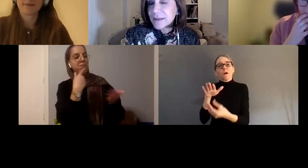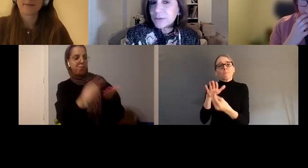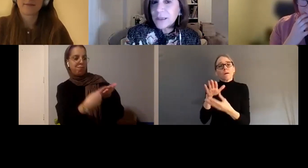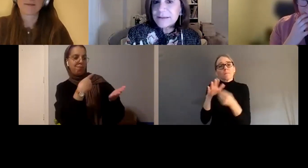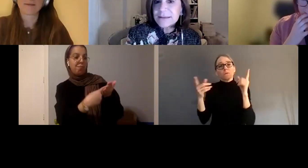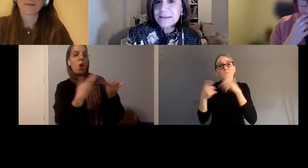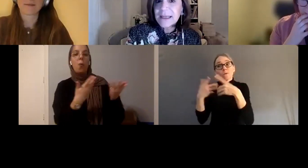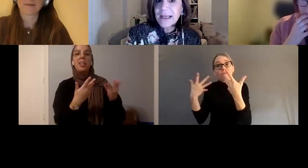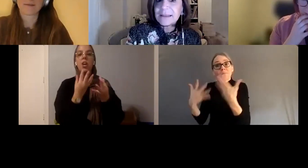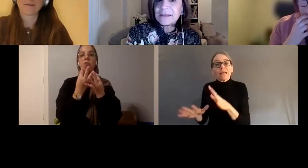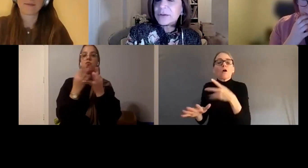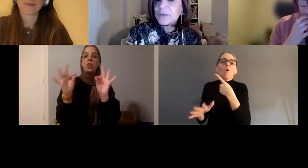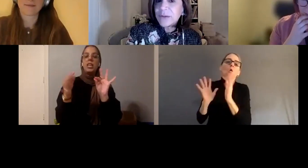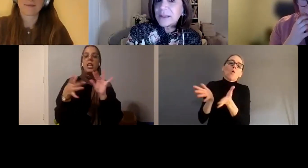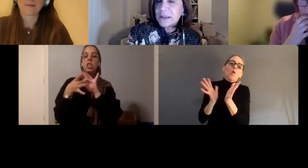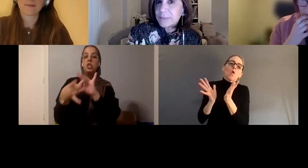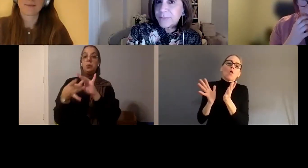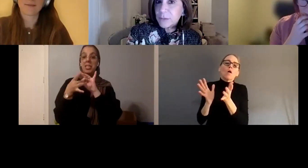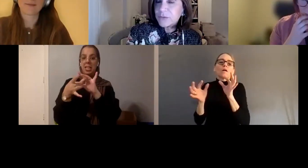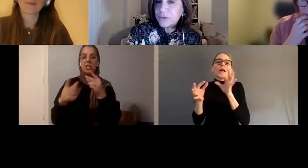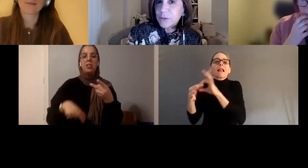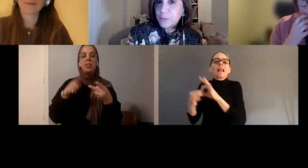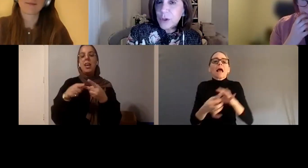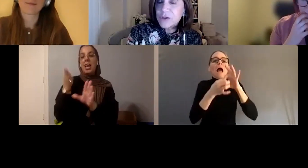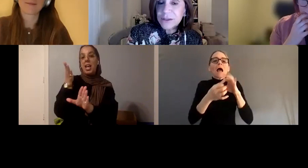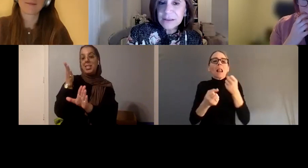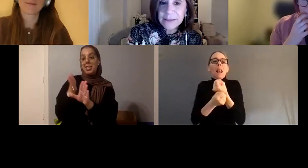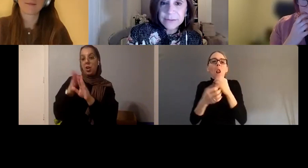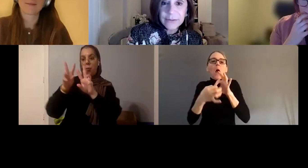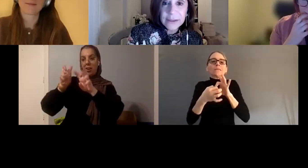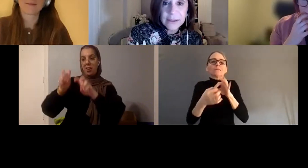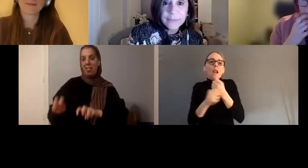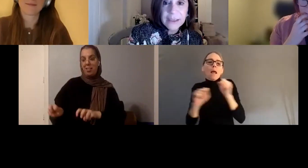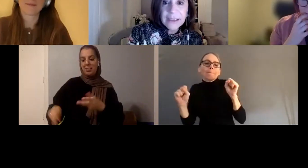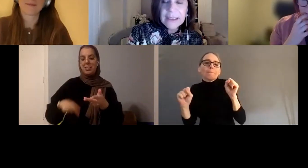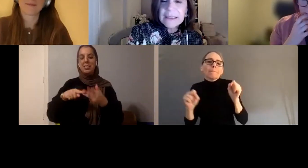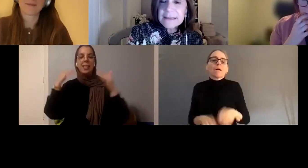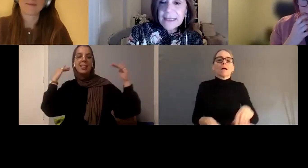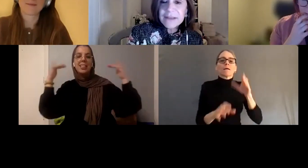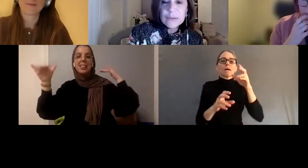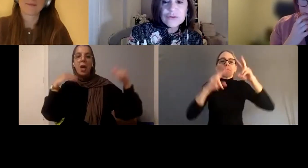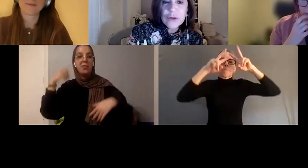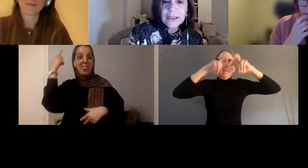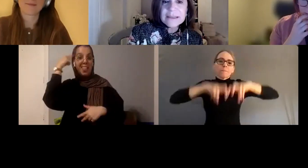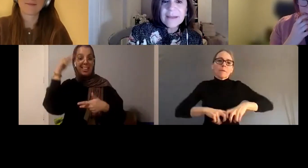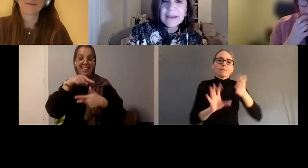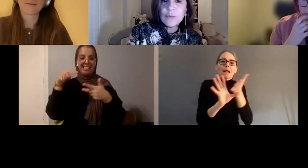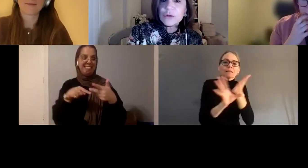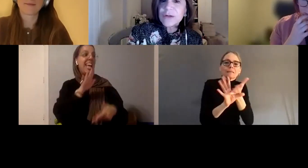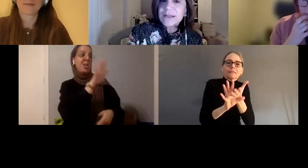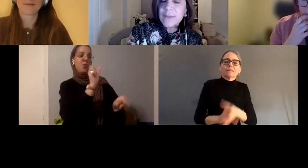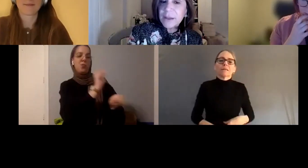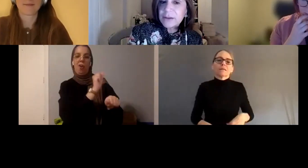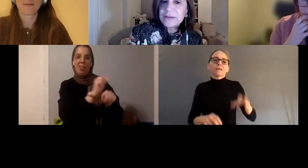and psychoanalysis and loud thinking. He was doing a project on loud thinking. He said that he was trying to make